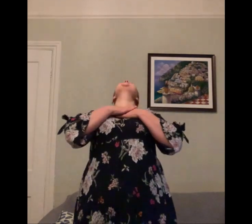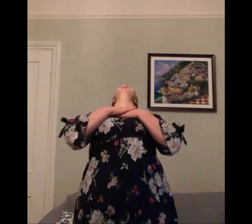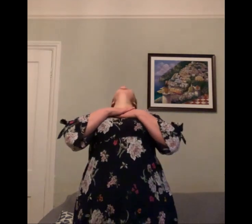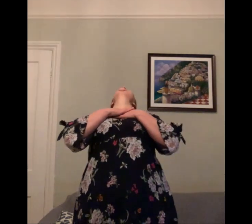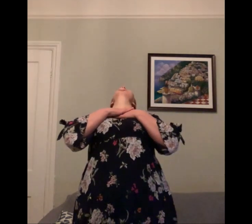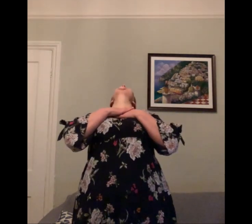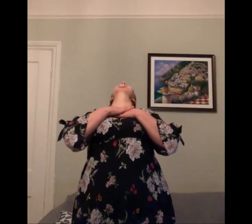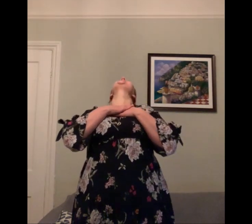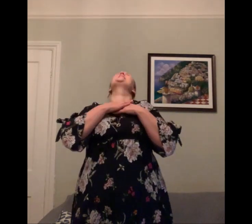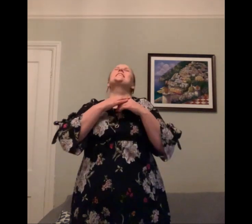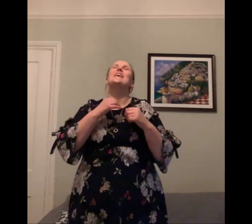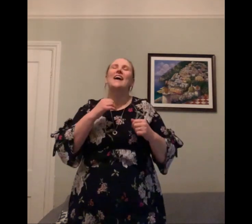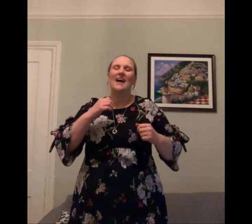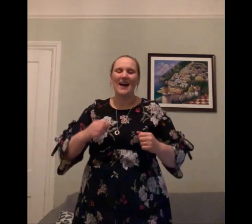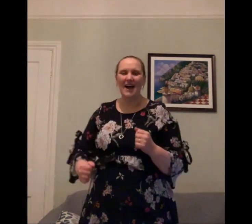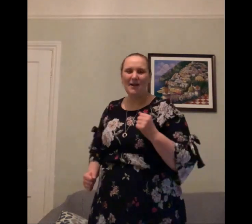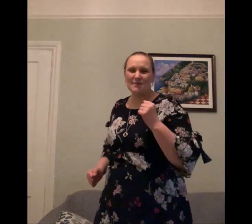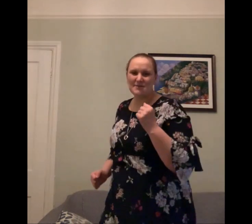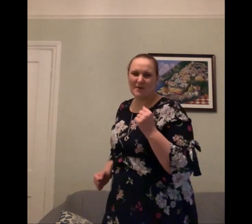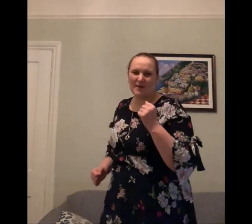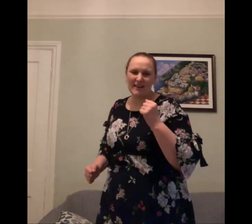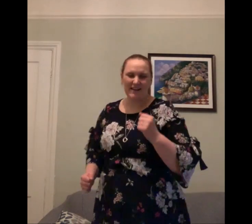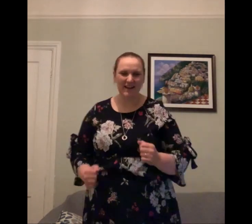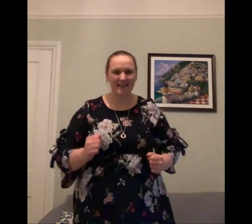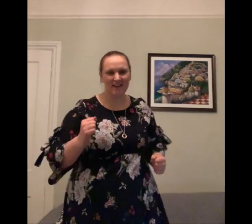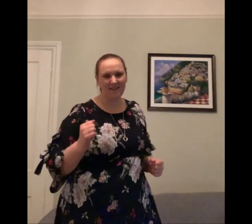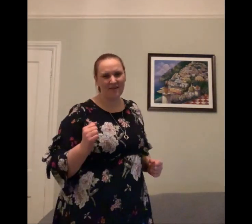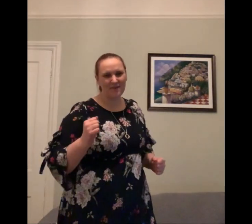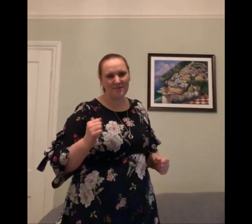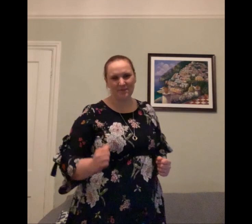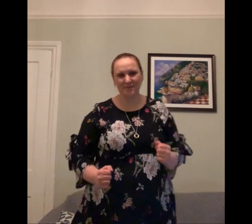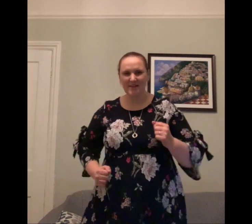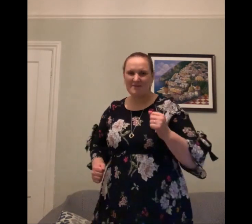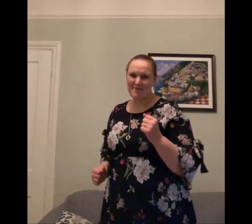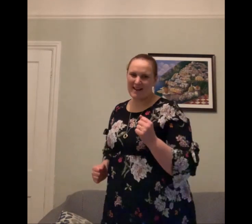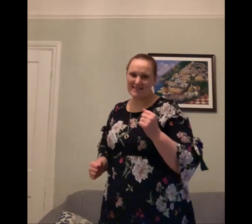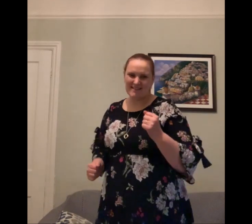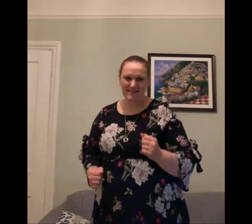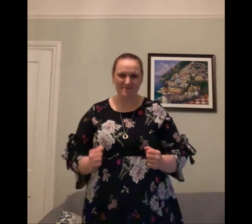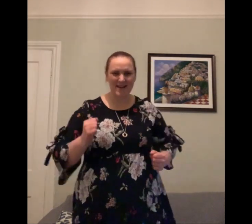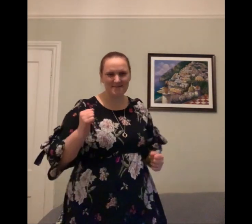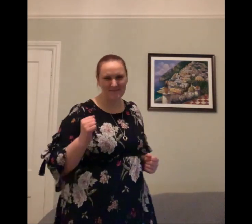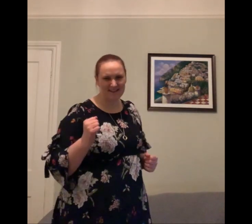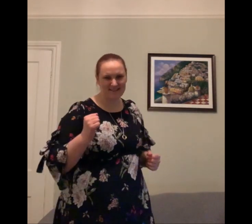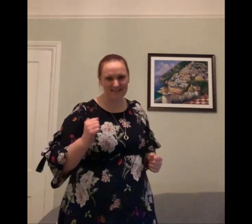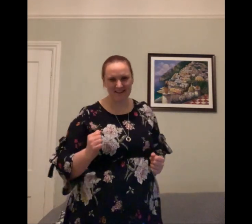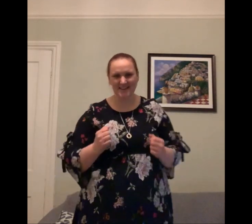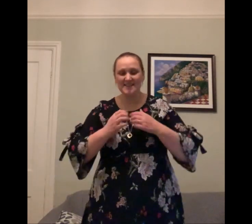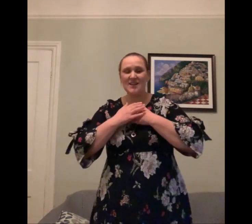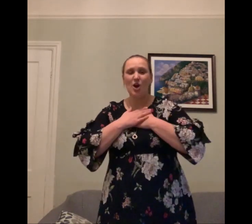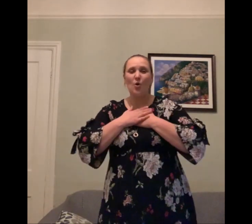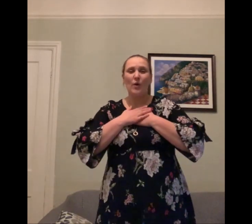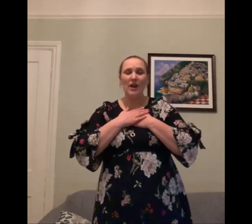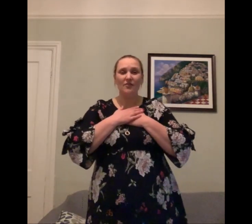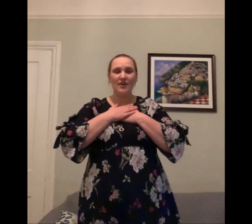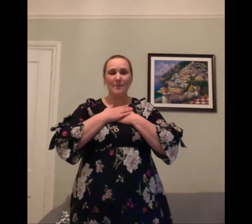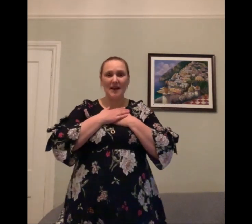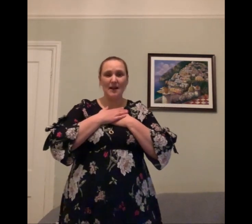is it. I was walking along, minding my business, when love came and hit